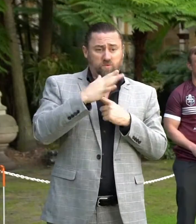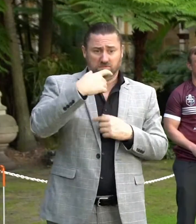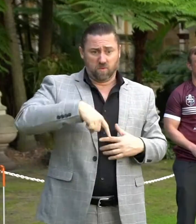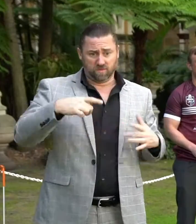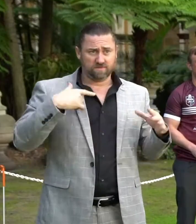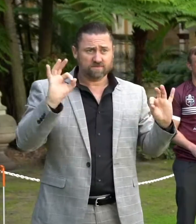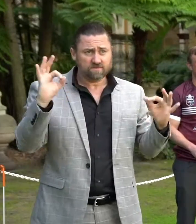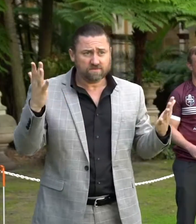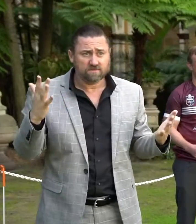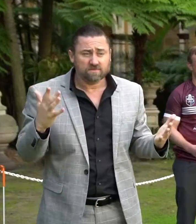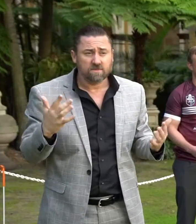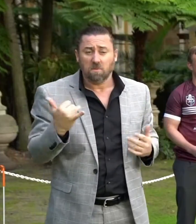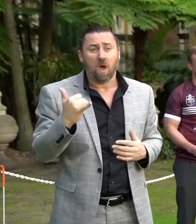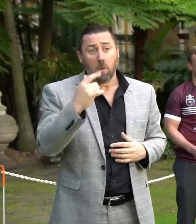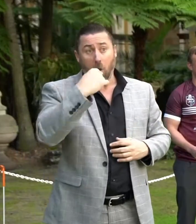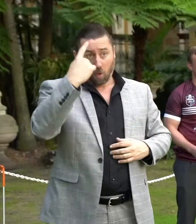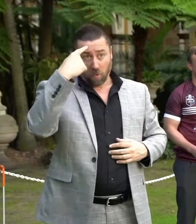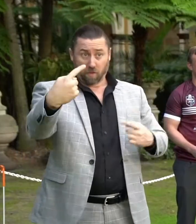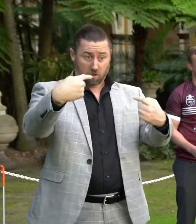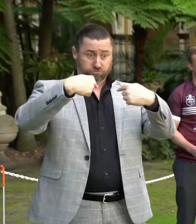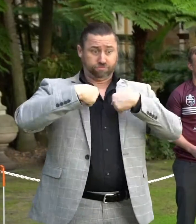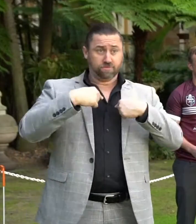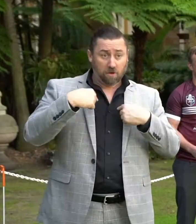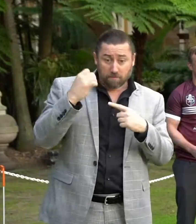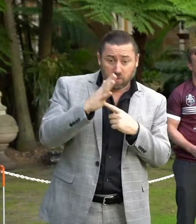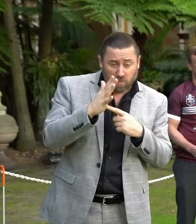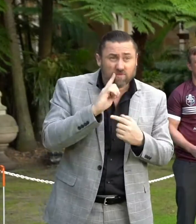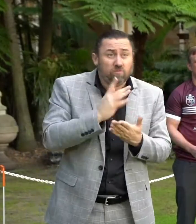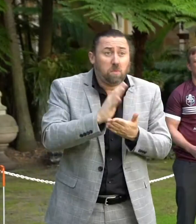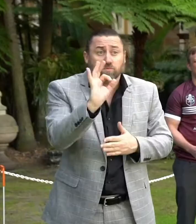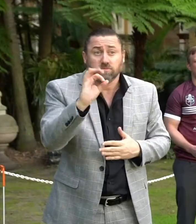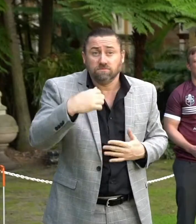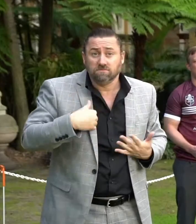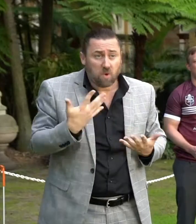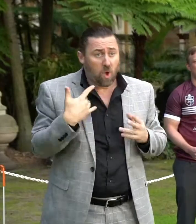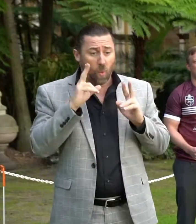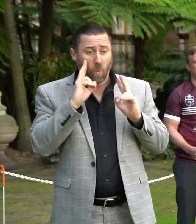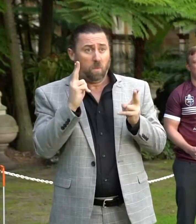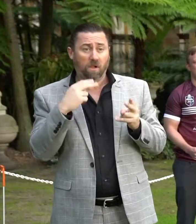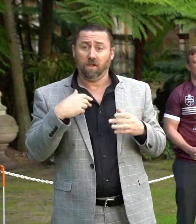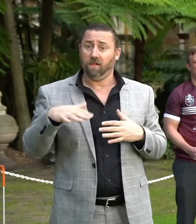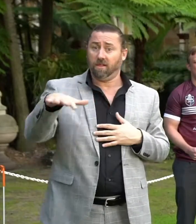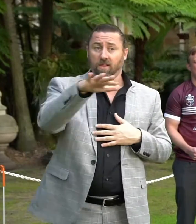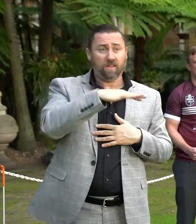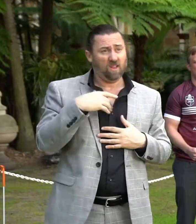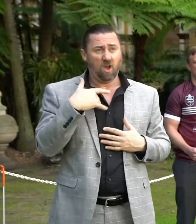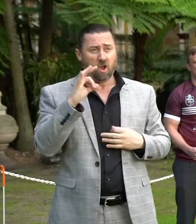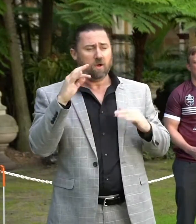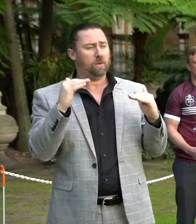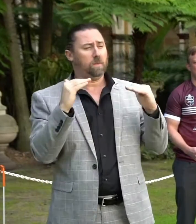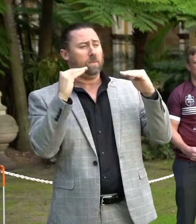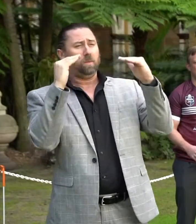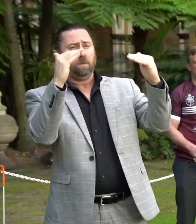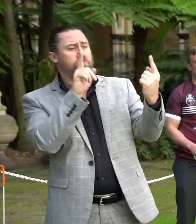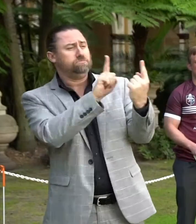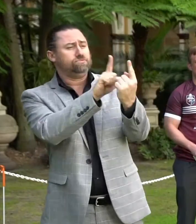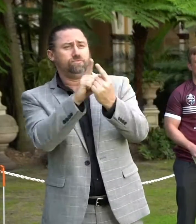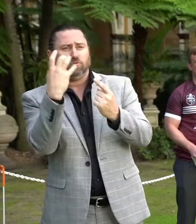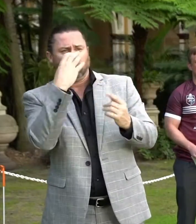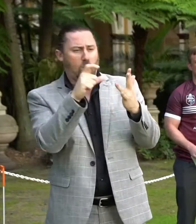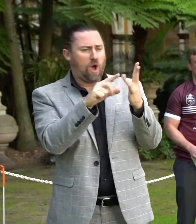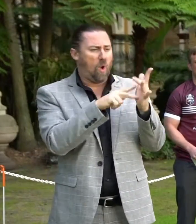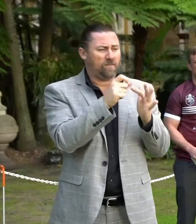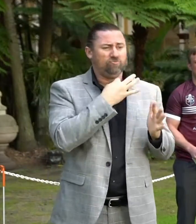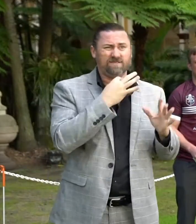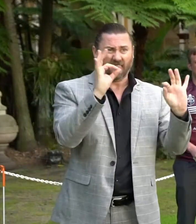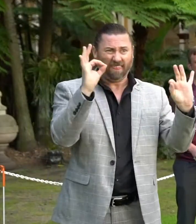I could be. Some people might argue I might be, but I'm not. I regard myself as a member of the general community,